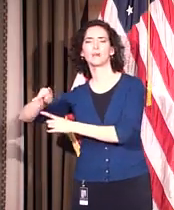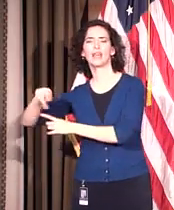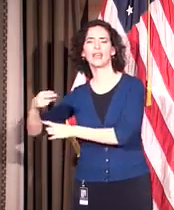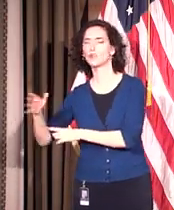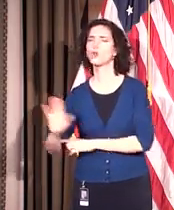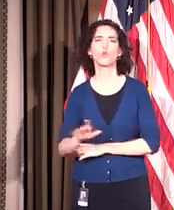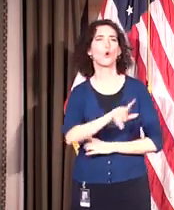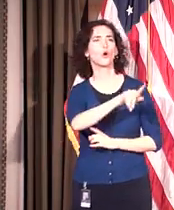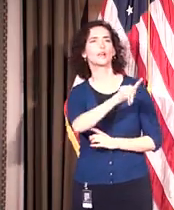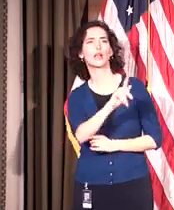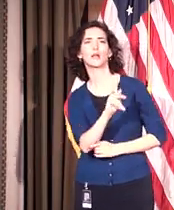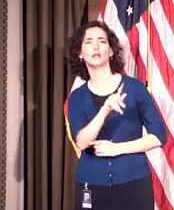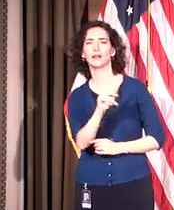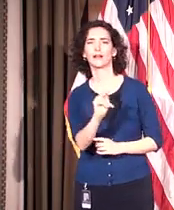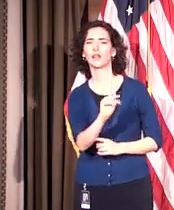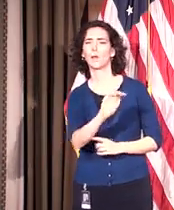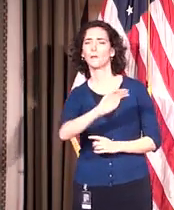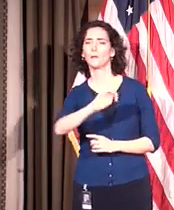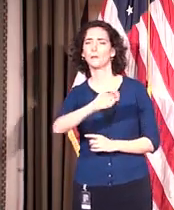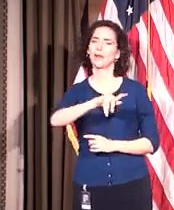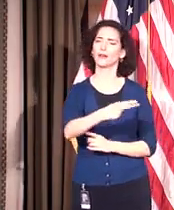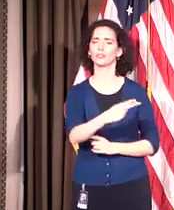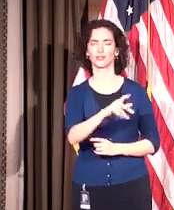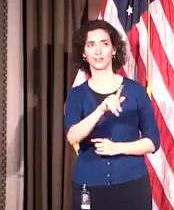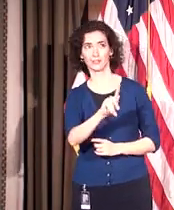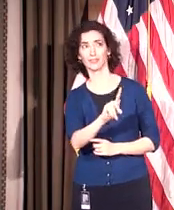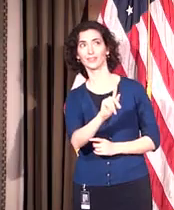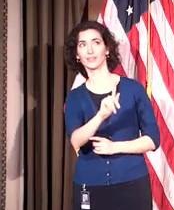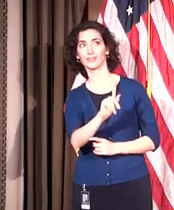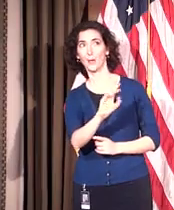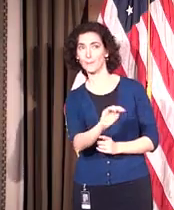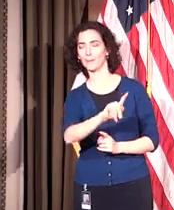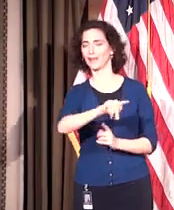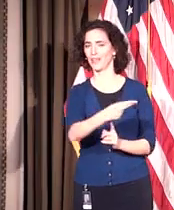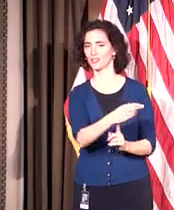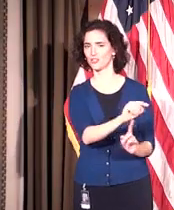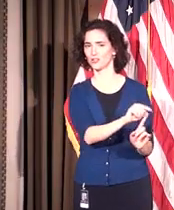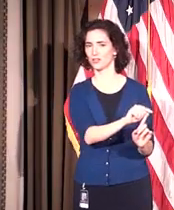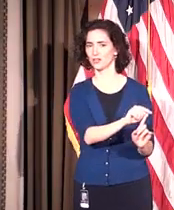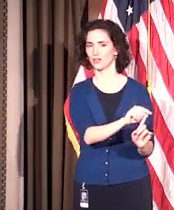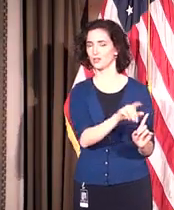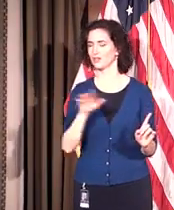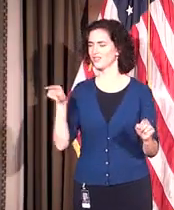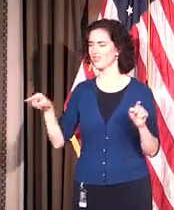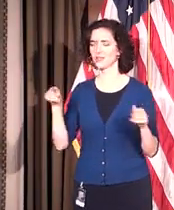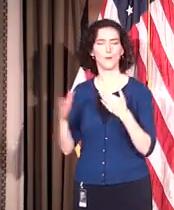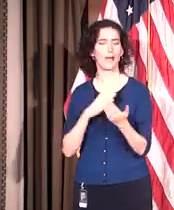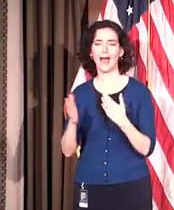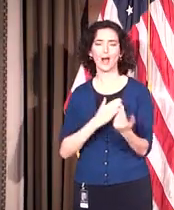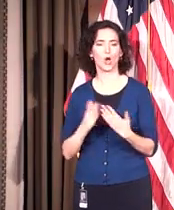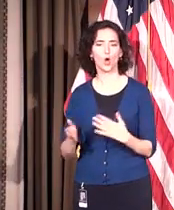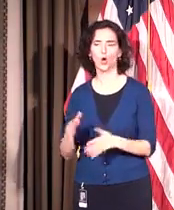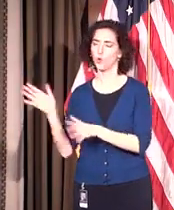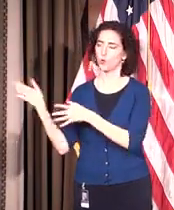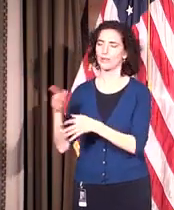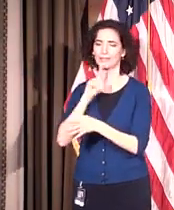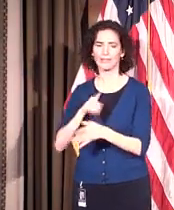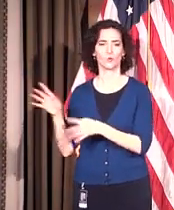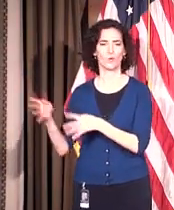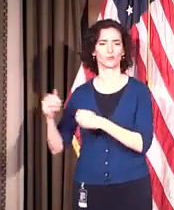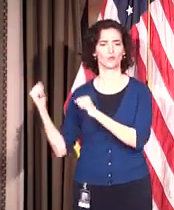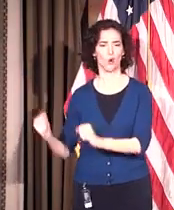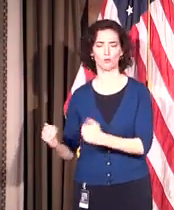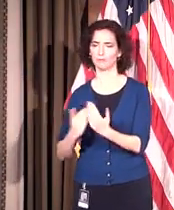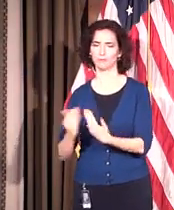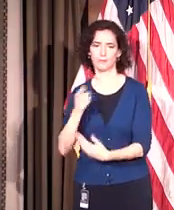it's blowing pretty hard and it's picking up. And that's where we come to right now. Across the board, every region